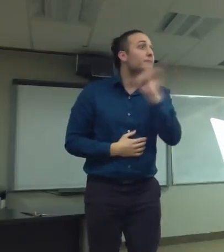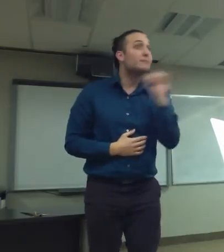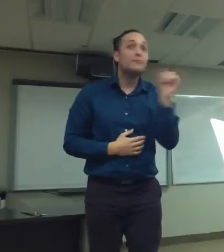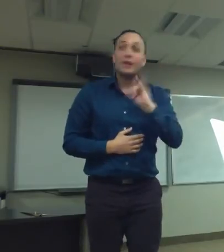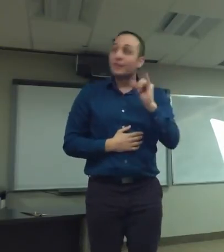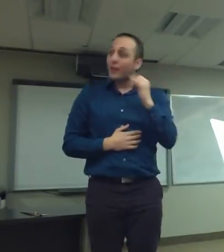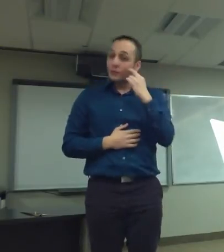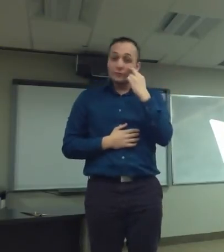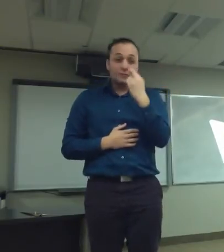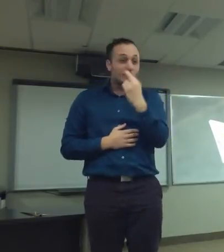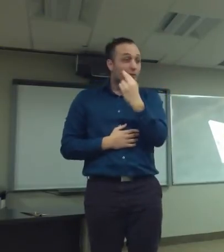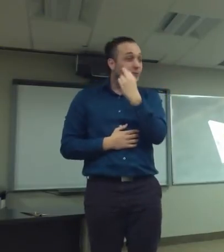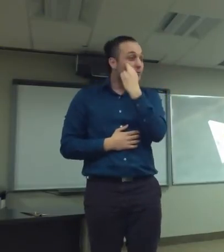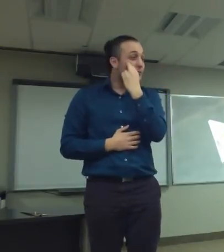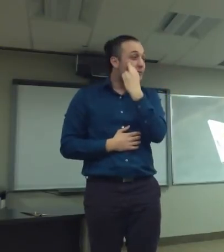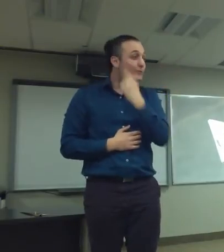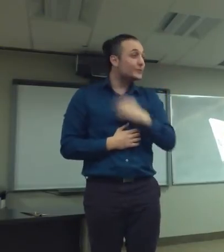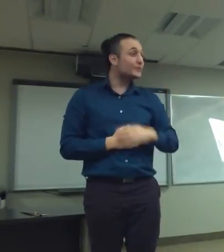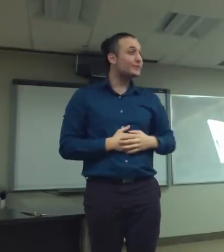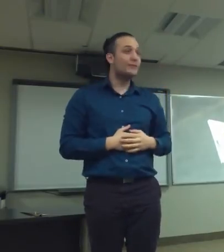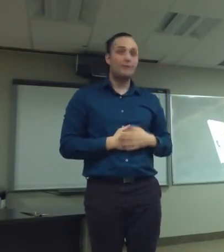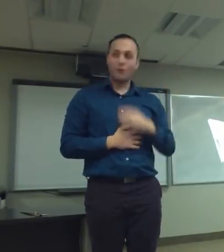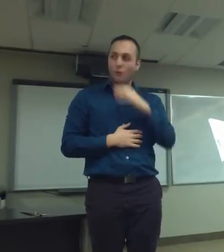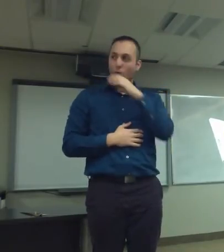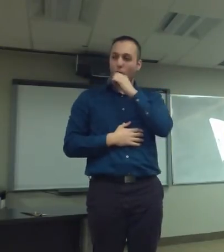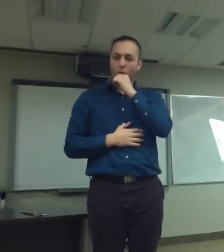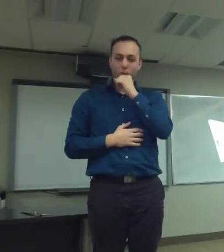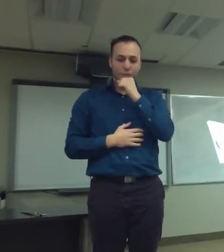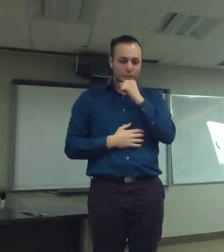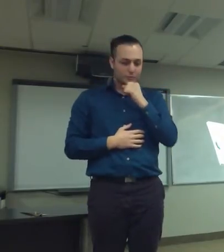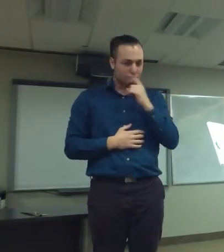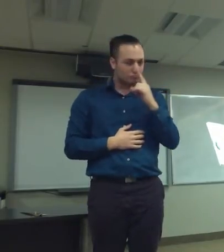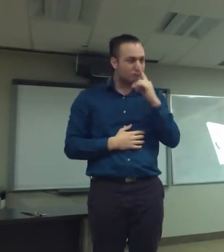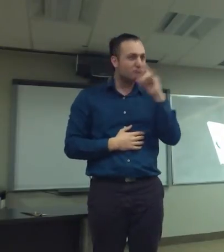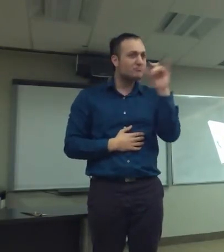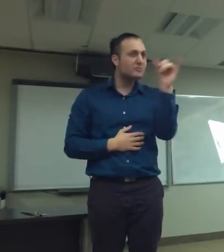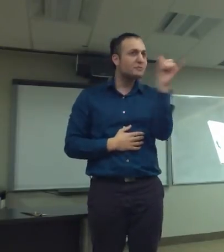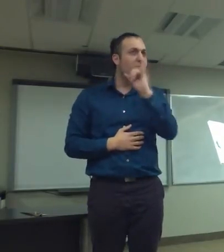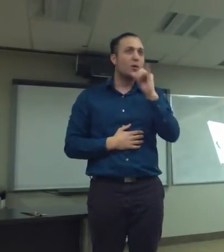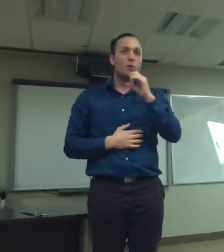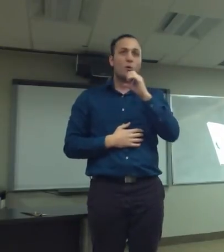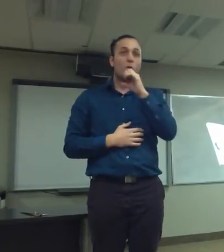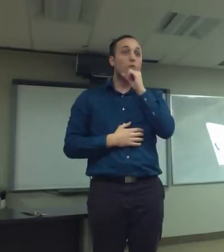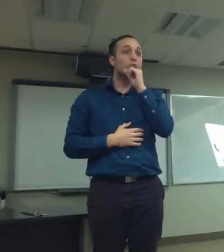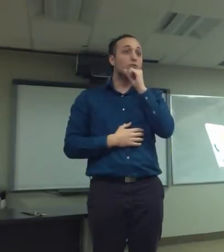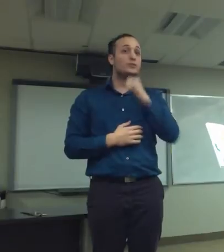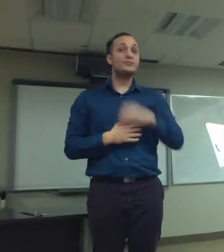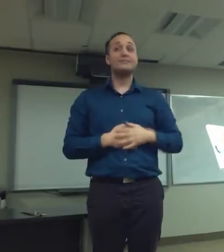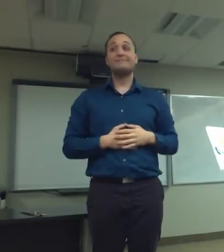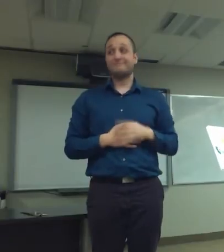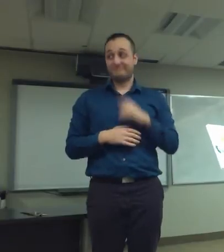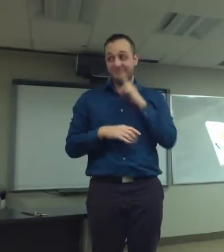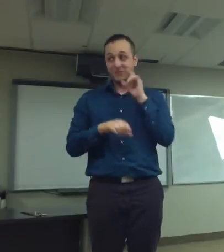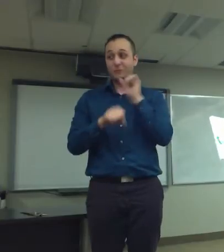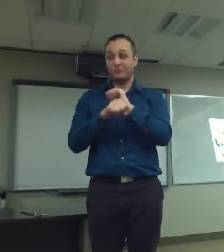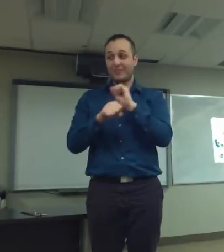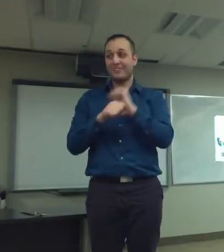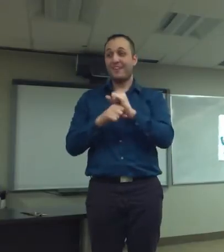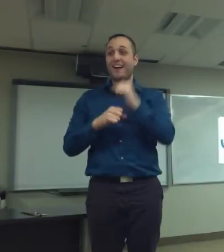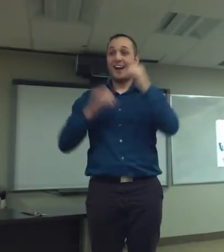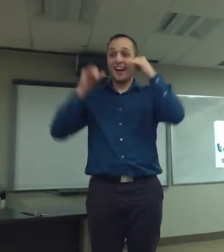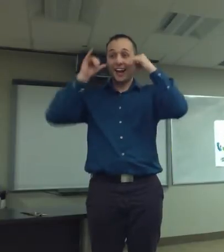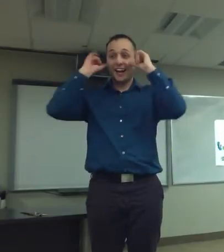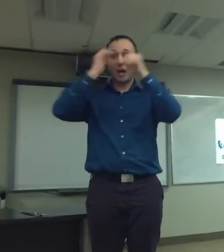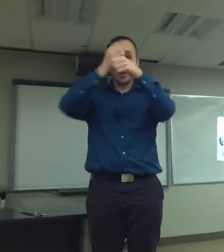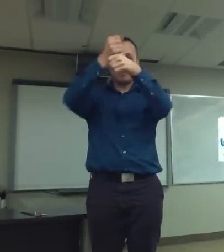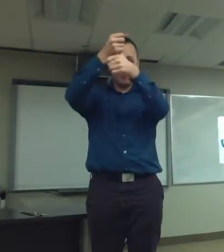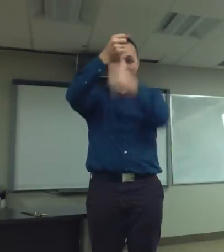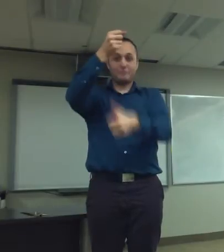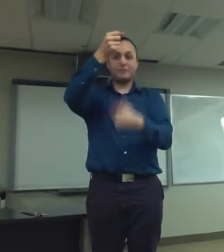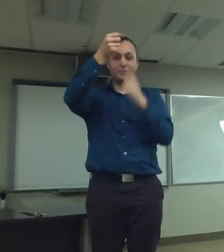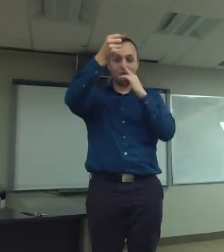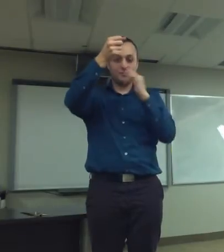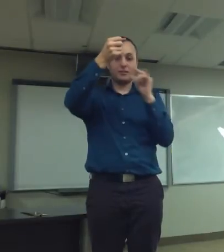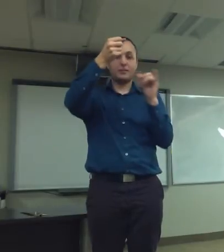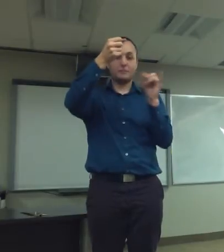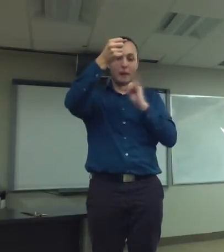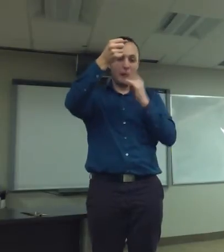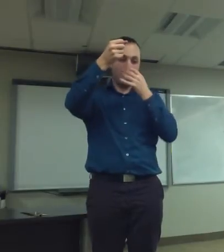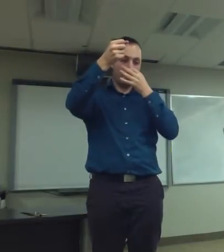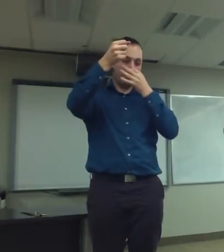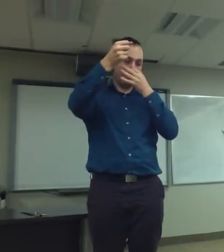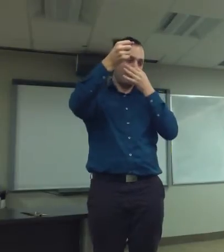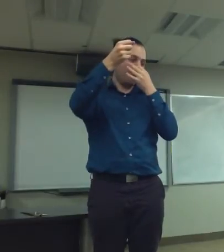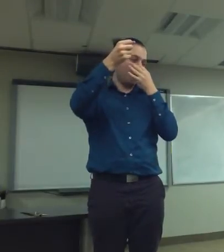roses and oranges that smelled like oranges and cow plops that smelled like cow plops.